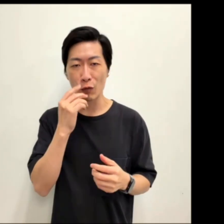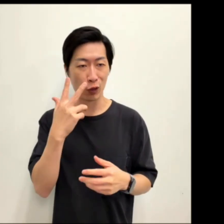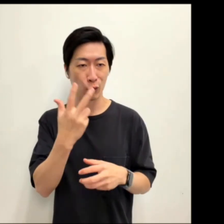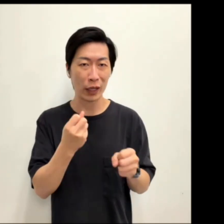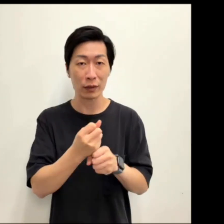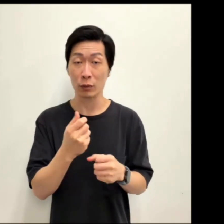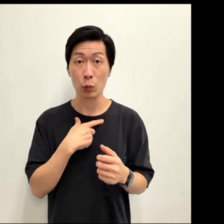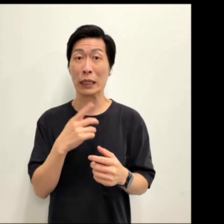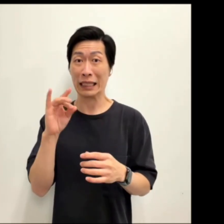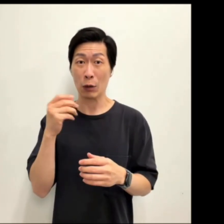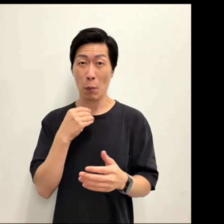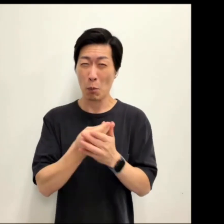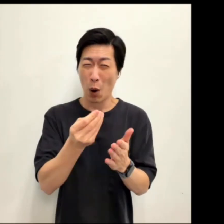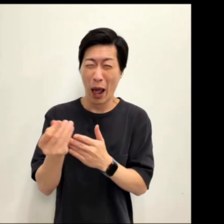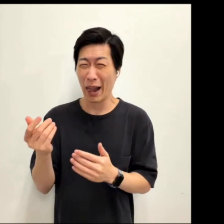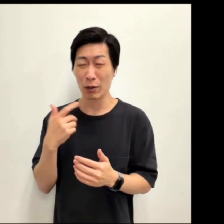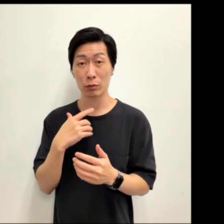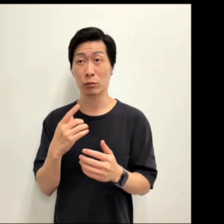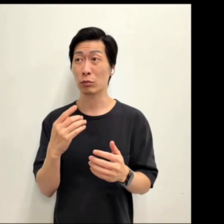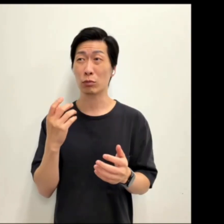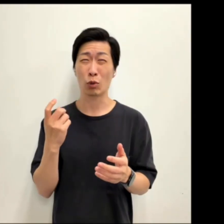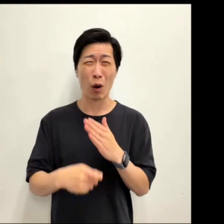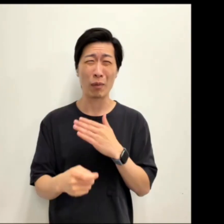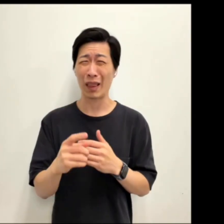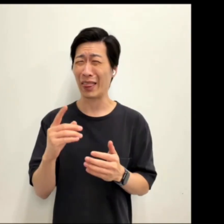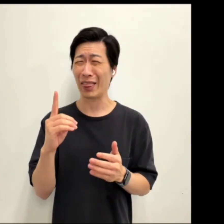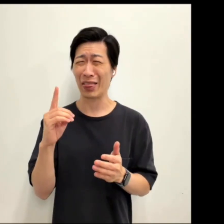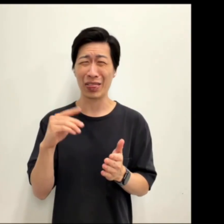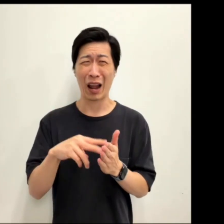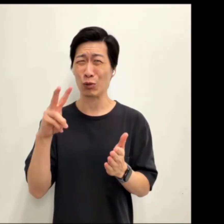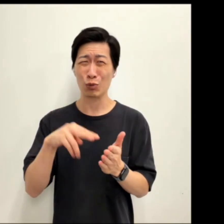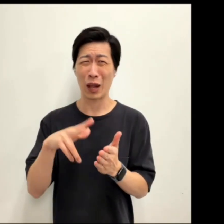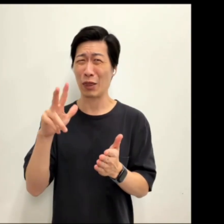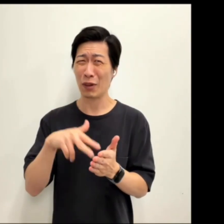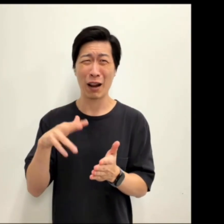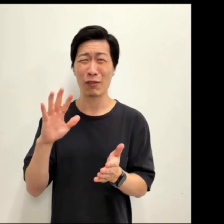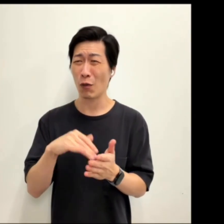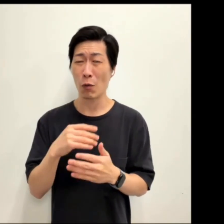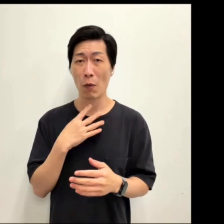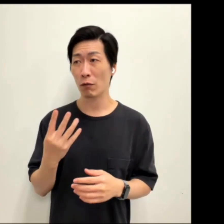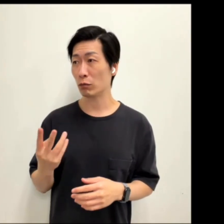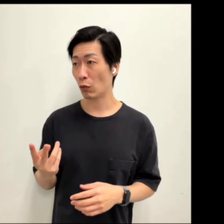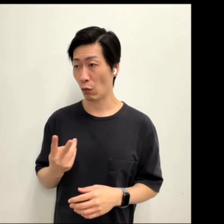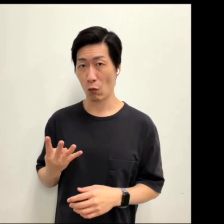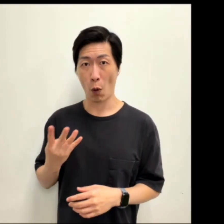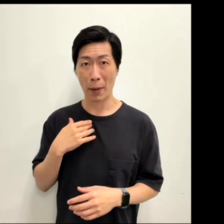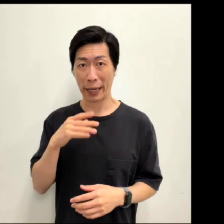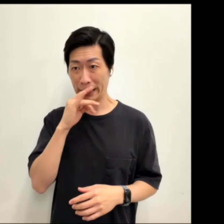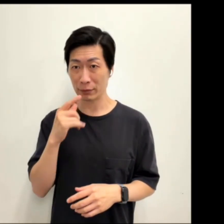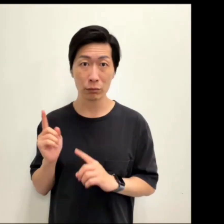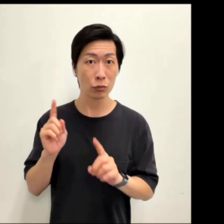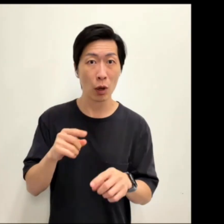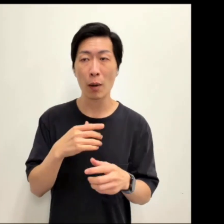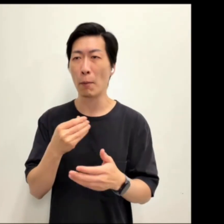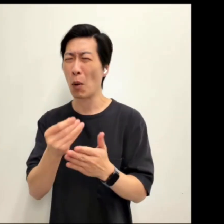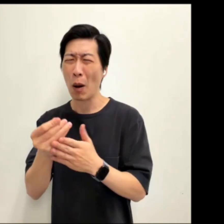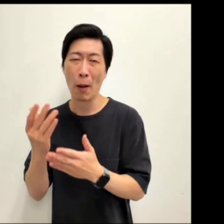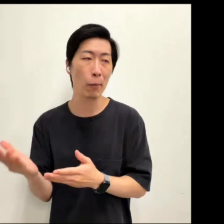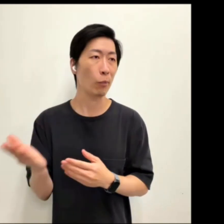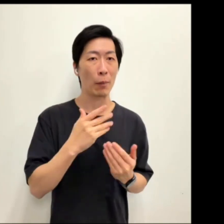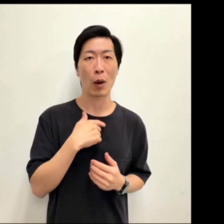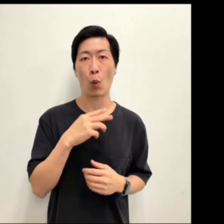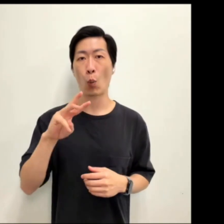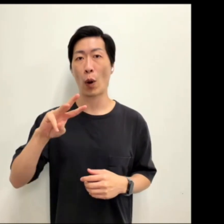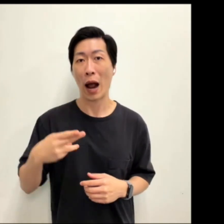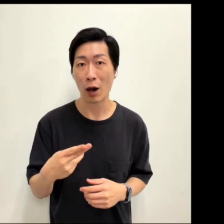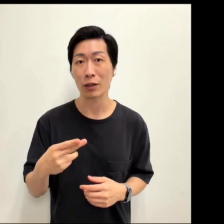life. And so we did. We bought one of everything. It cost thousands of dollars. I brought all 4 of my kids and we brought it back to our warehouse.